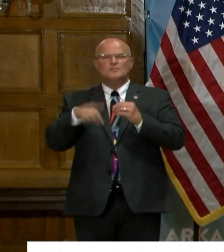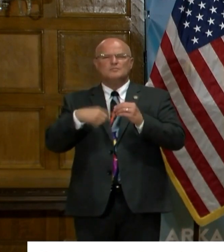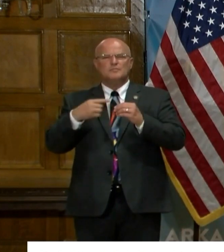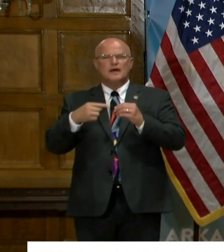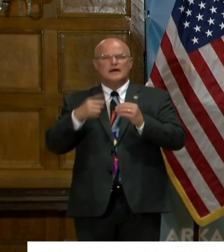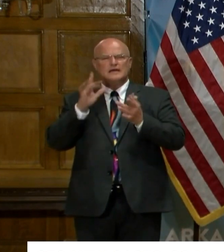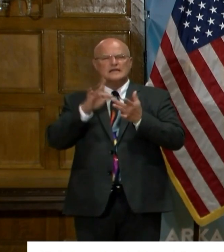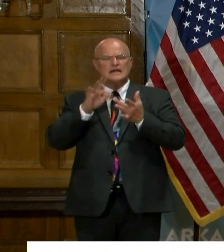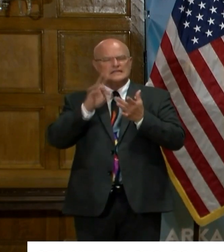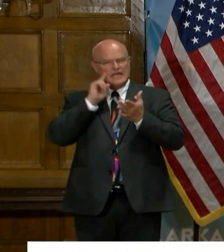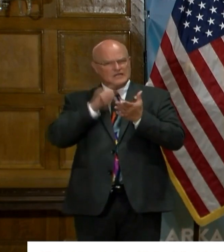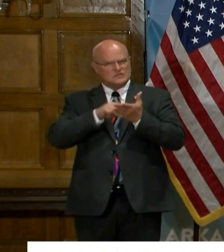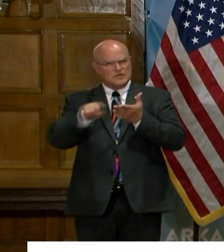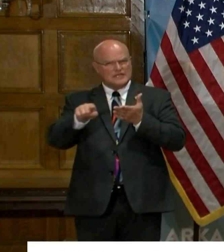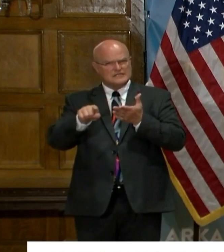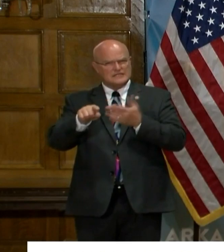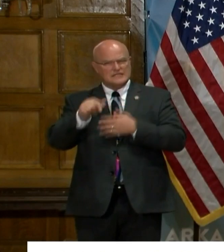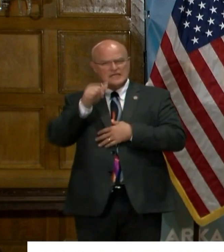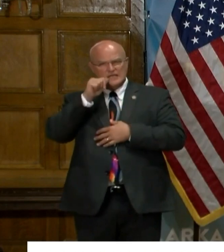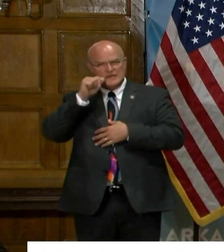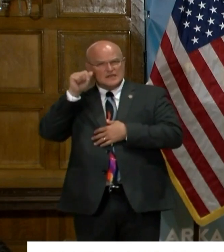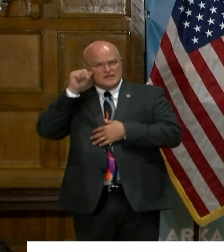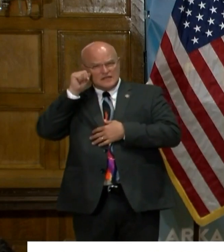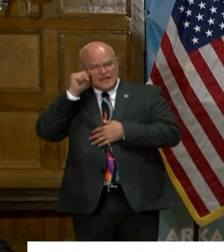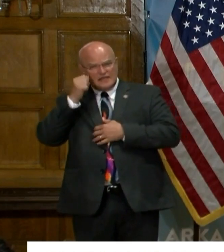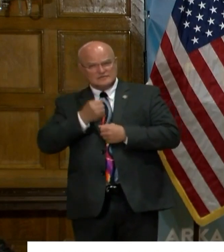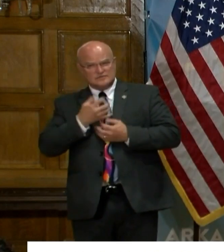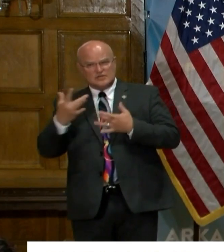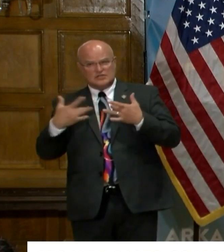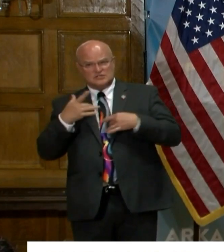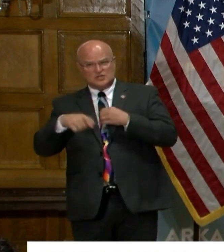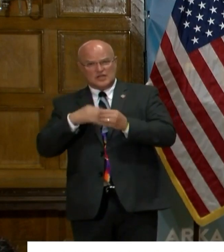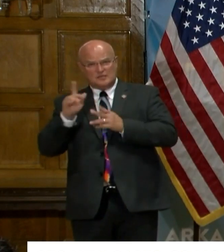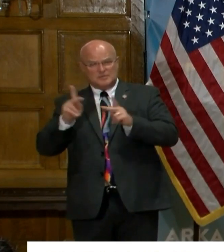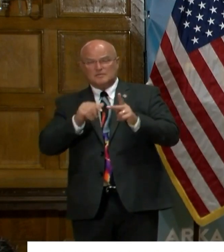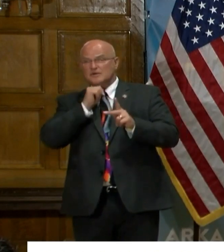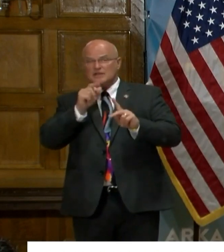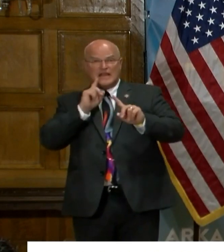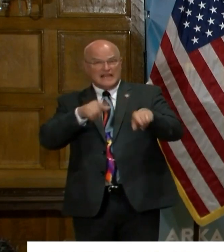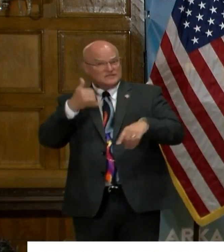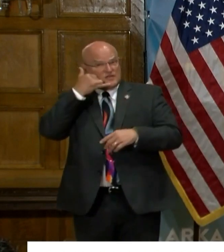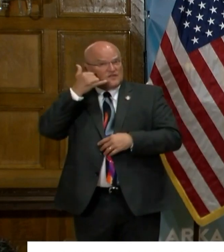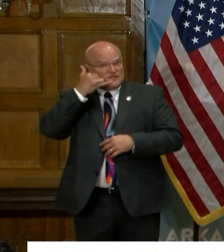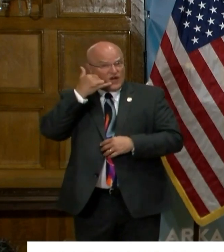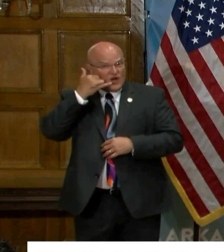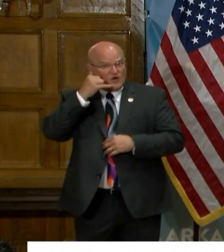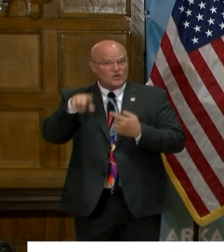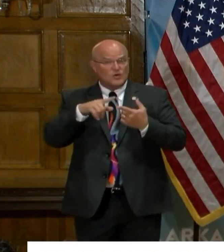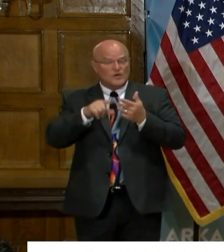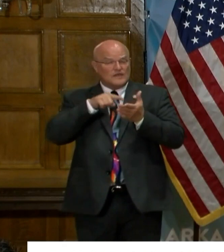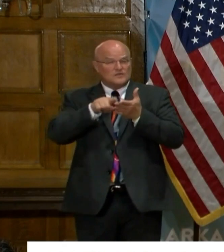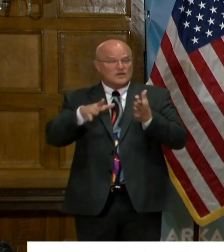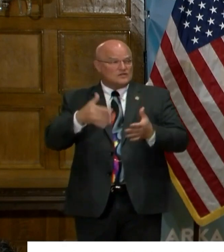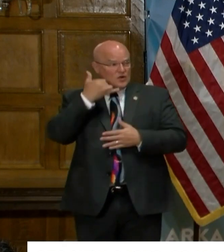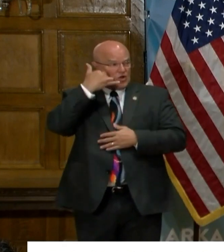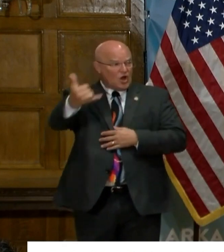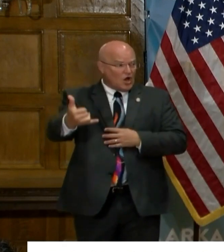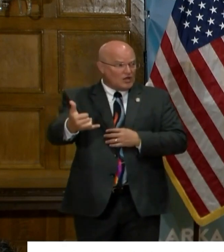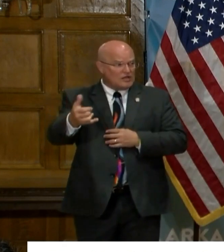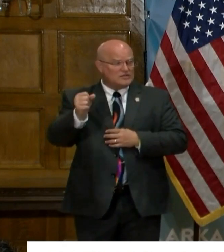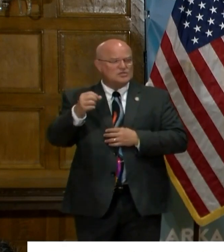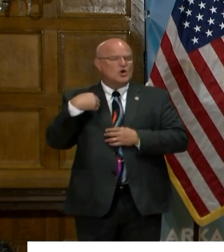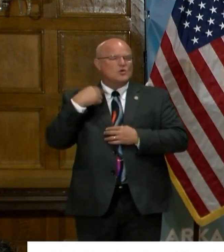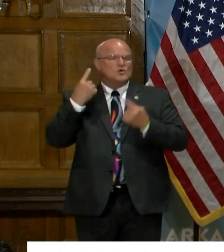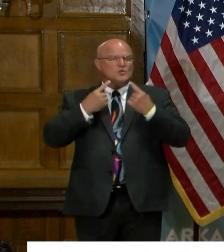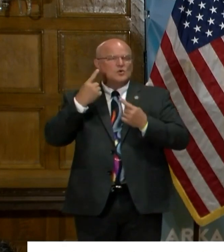contact tracing today. Yesterday, you guys have expressed some concern that people are not answering the phone when the tracers are calling. So